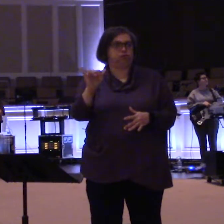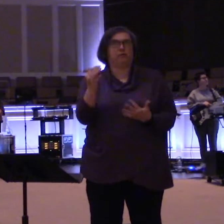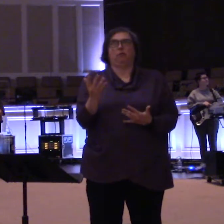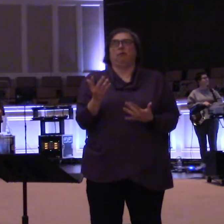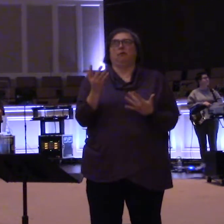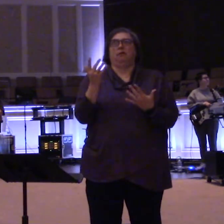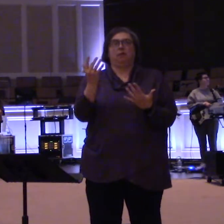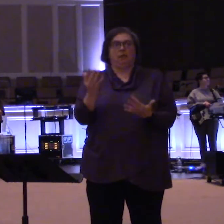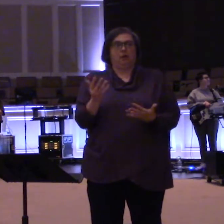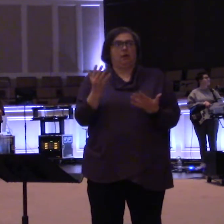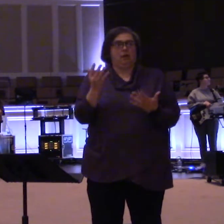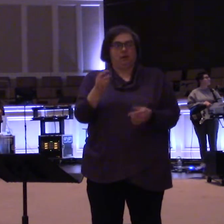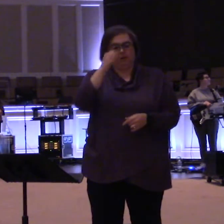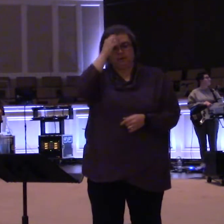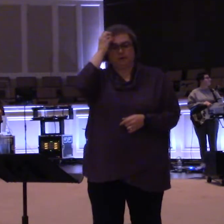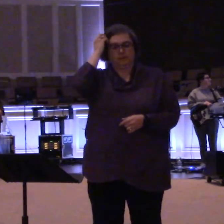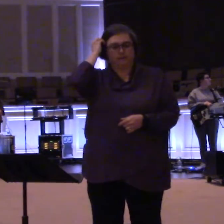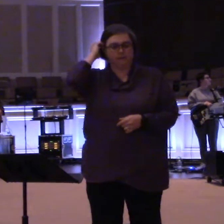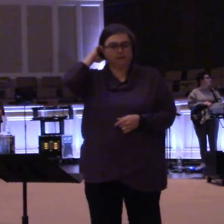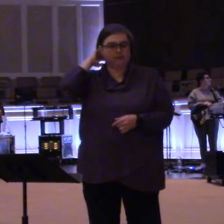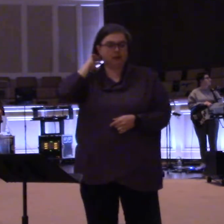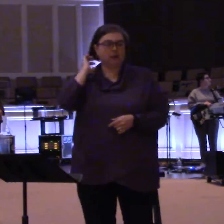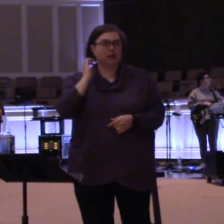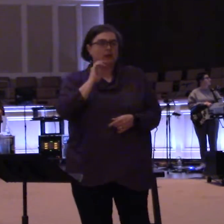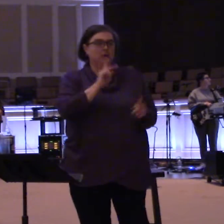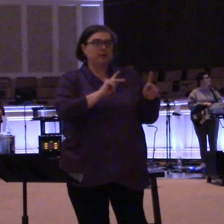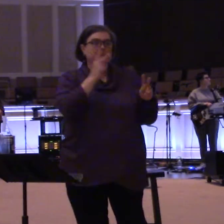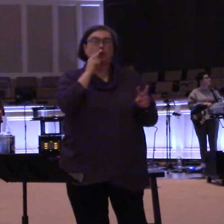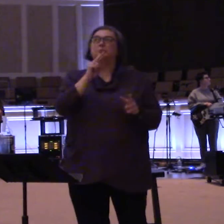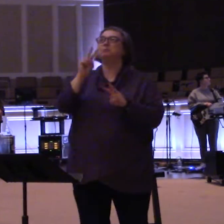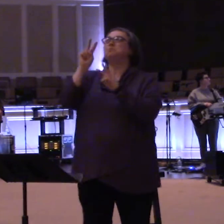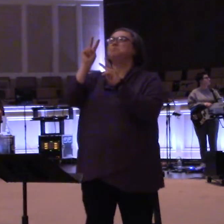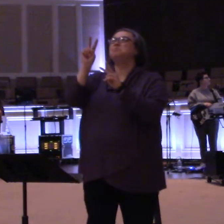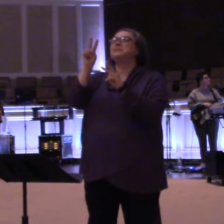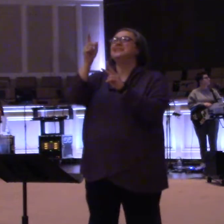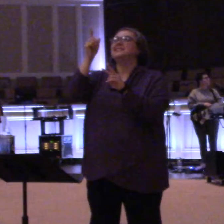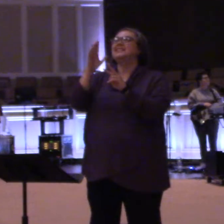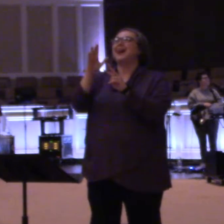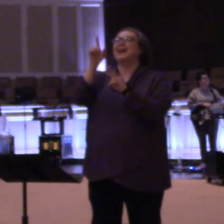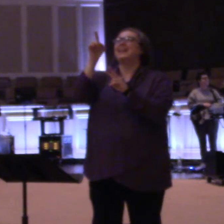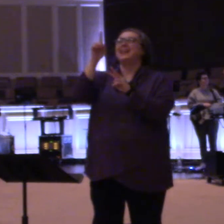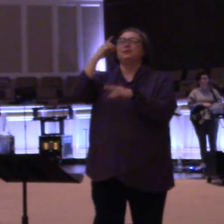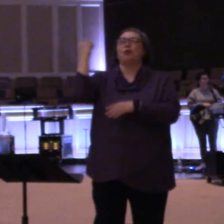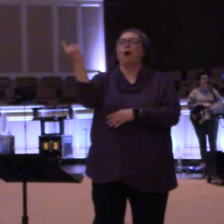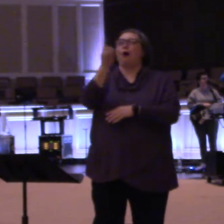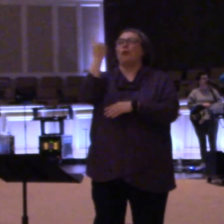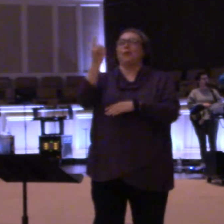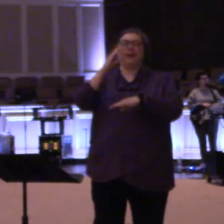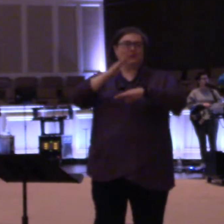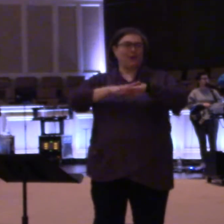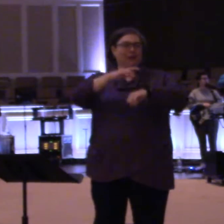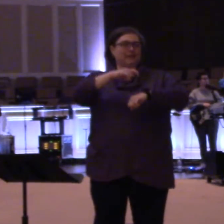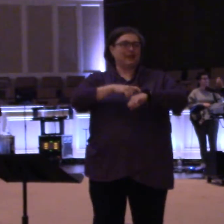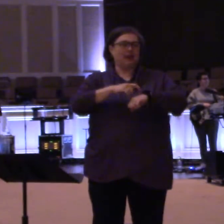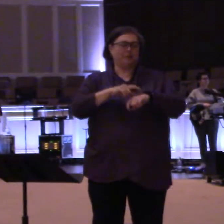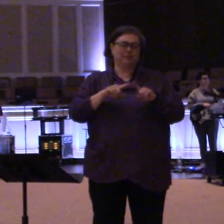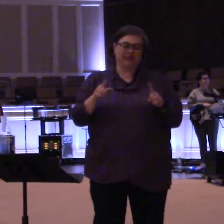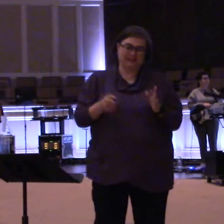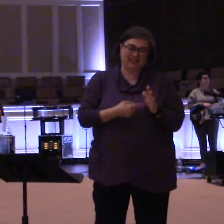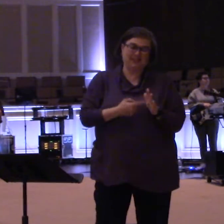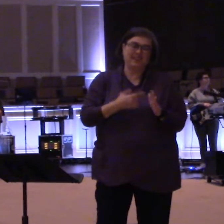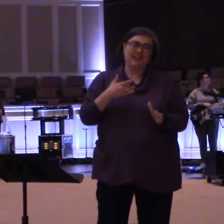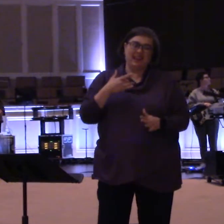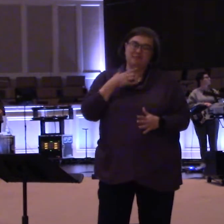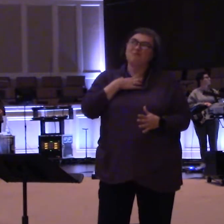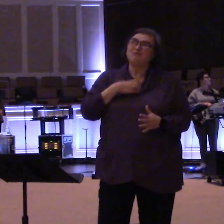for years. They say God is always on time, but I just wish he'd be early every once in a while. But